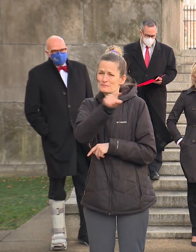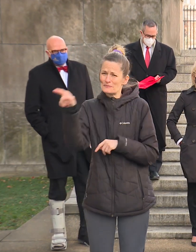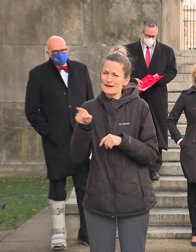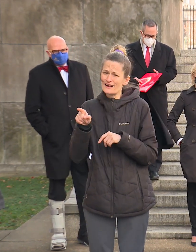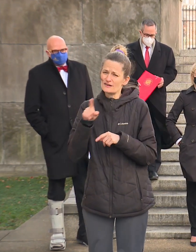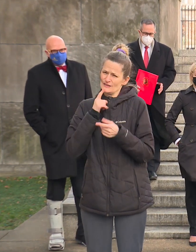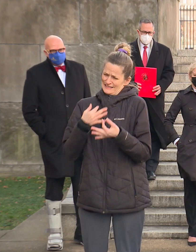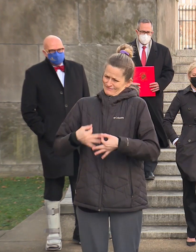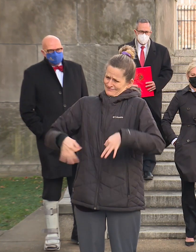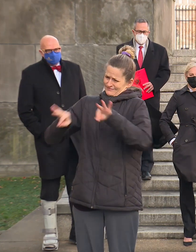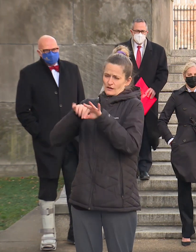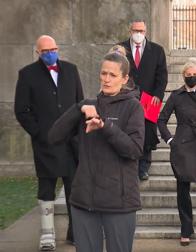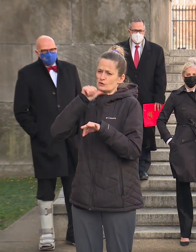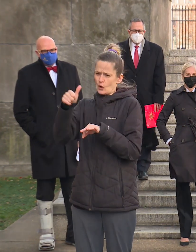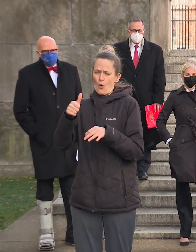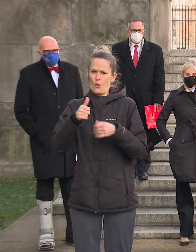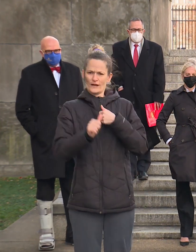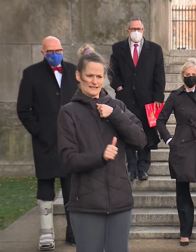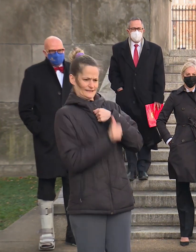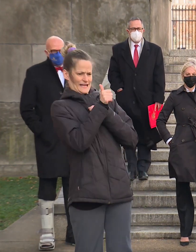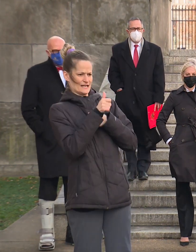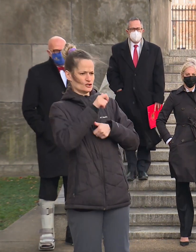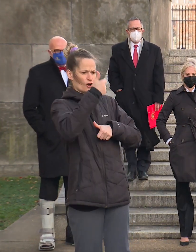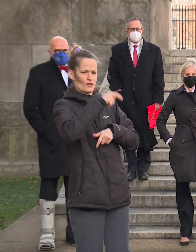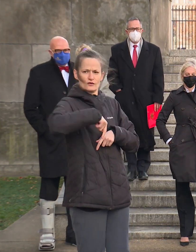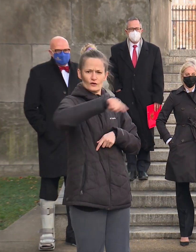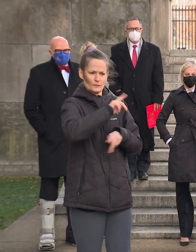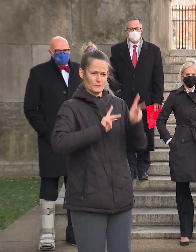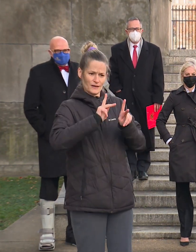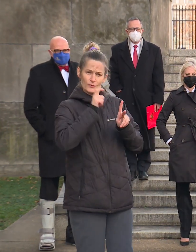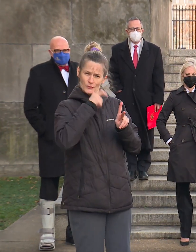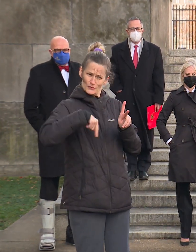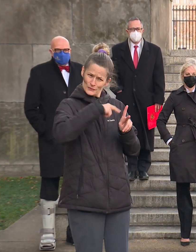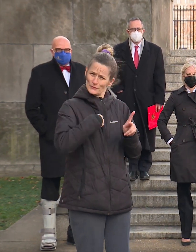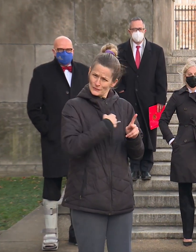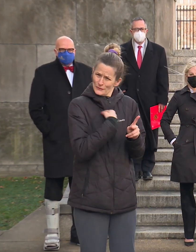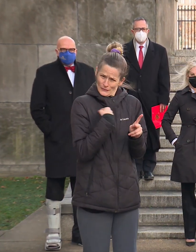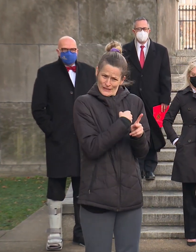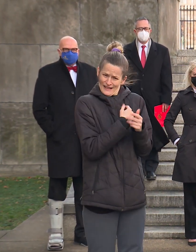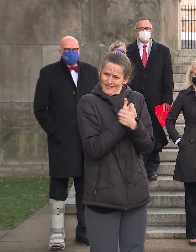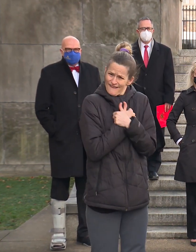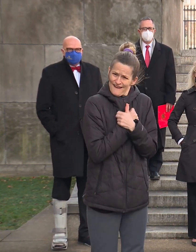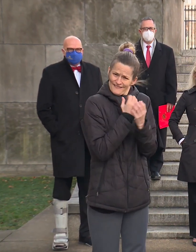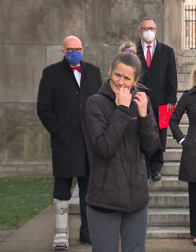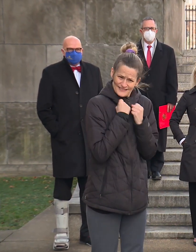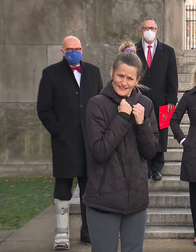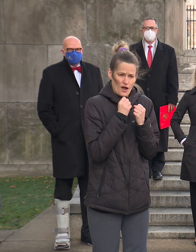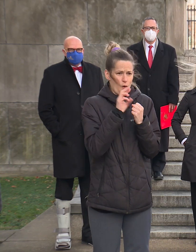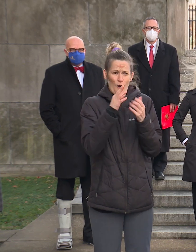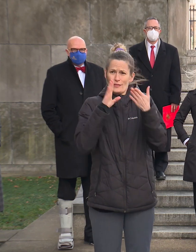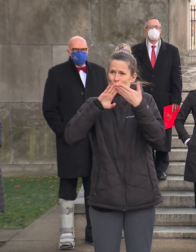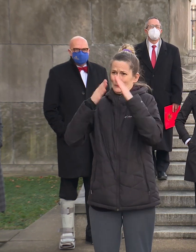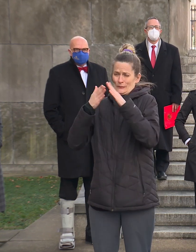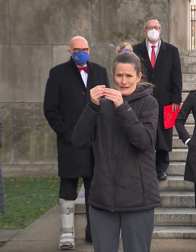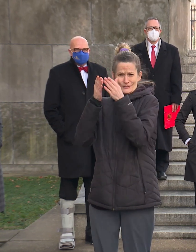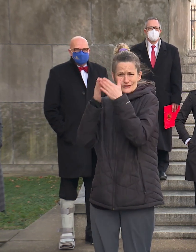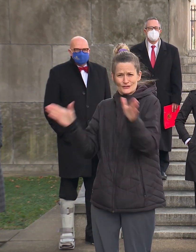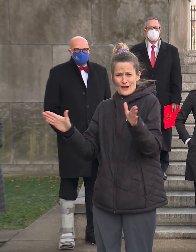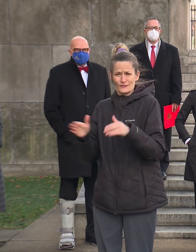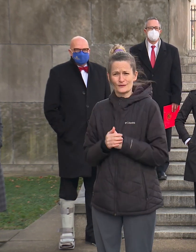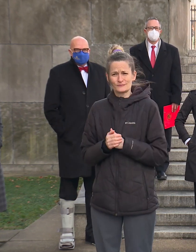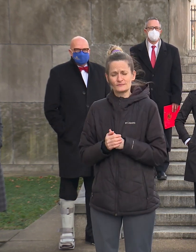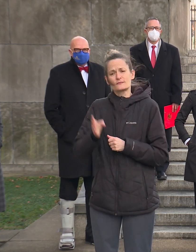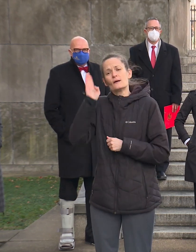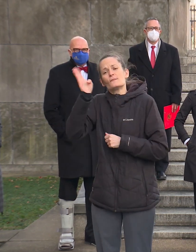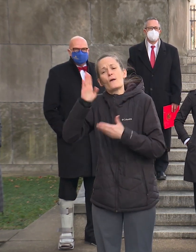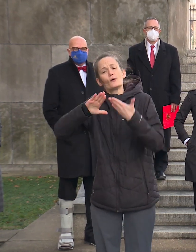hold dear in our hearts and those in our communities as a whole. The Baltimore City Health Department has been providing at-home